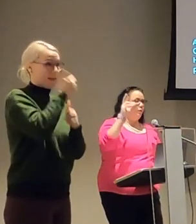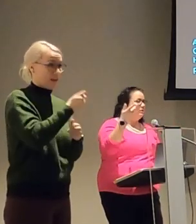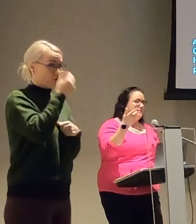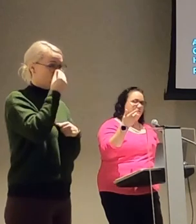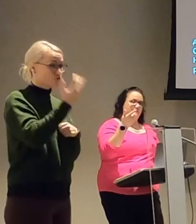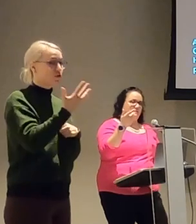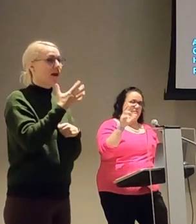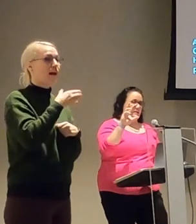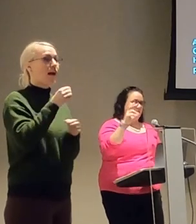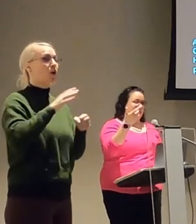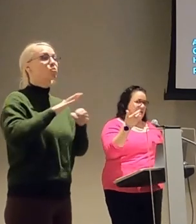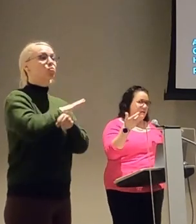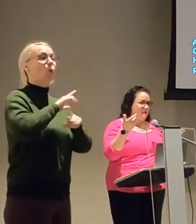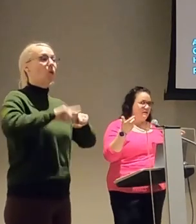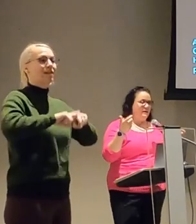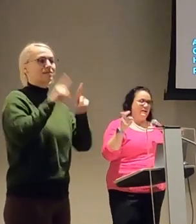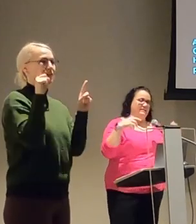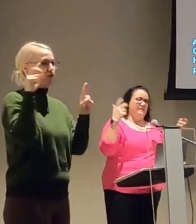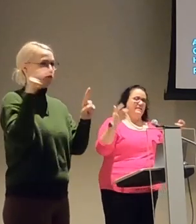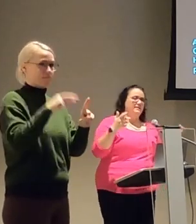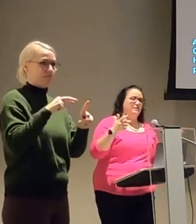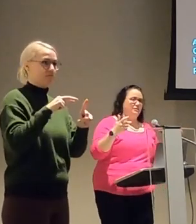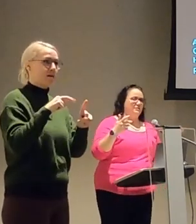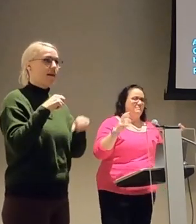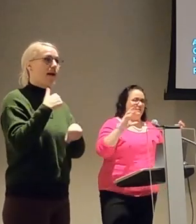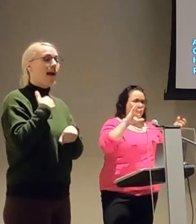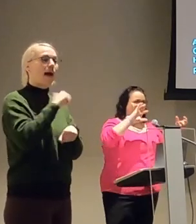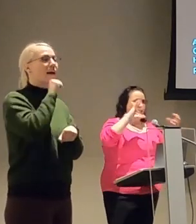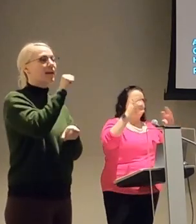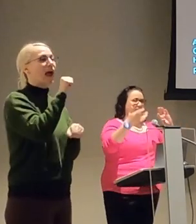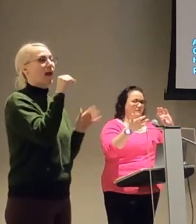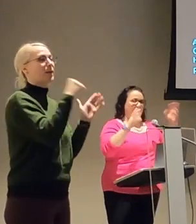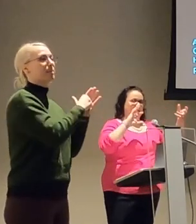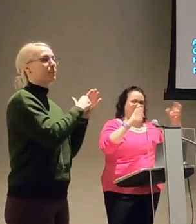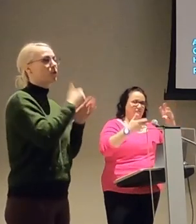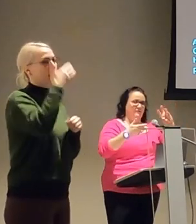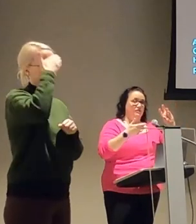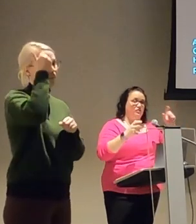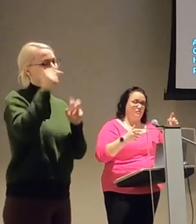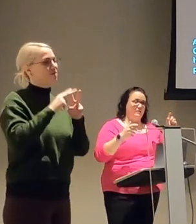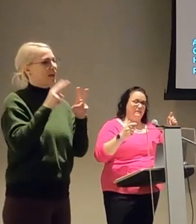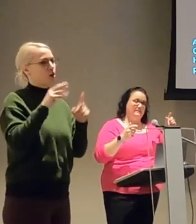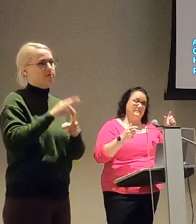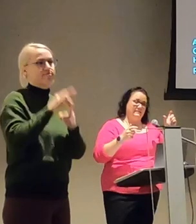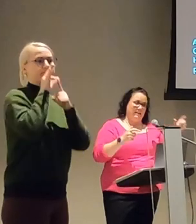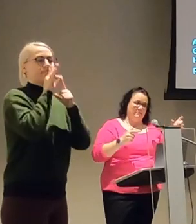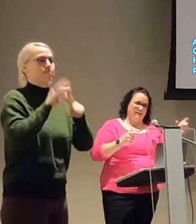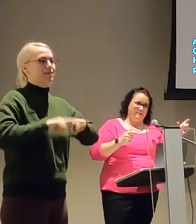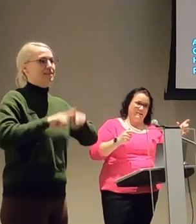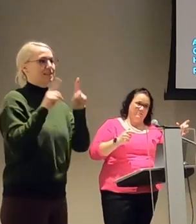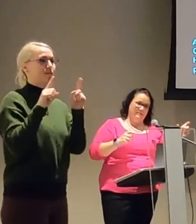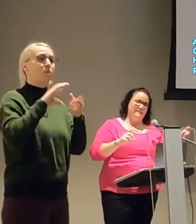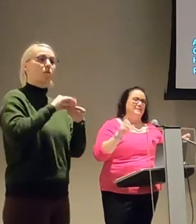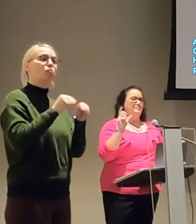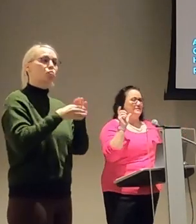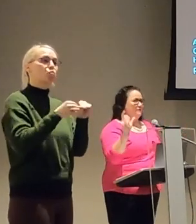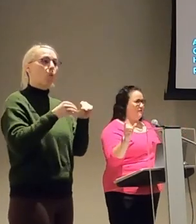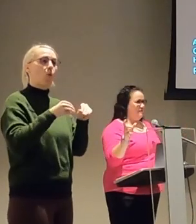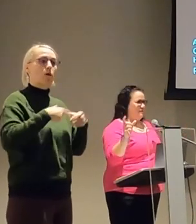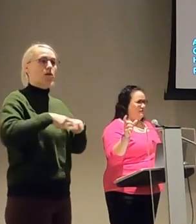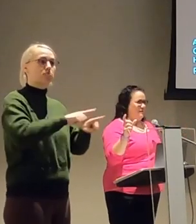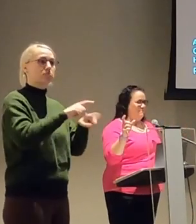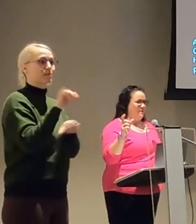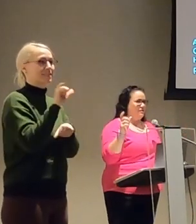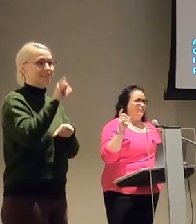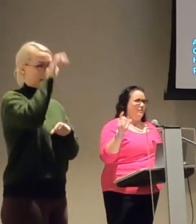and a totally different kind of take. And I didn't include it because it's very different. The story is the same concept, but it's a